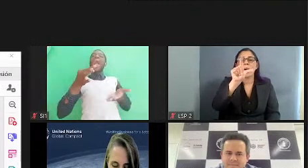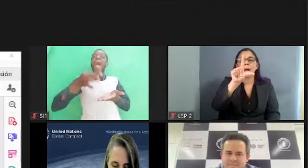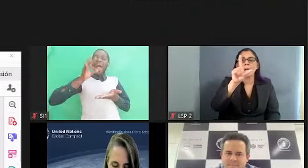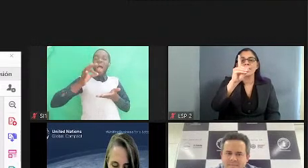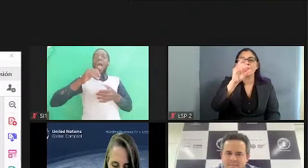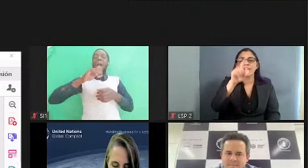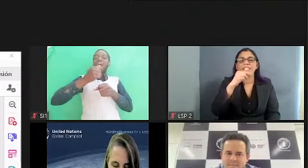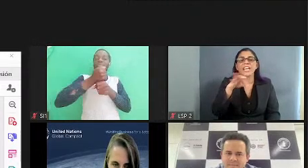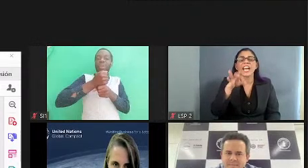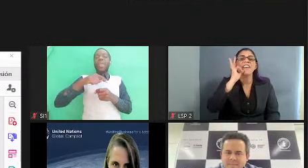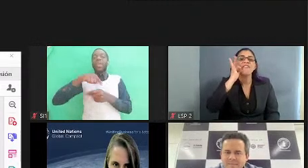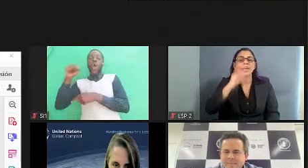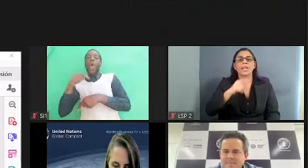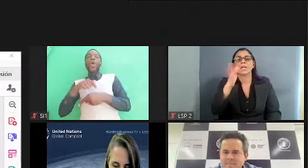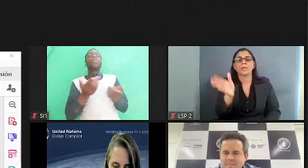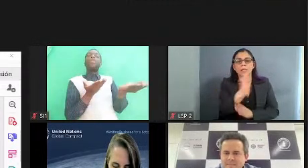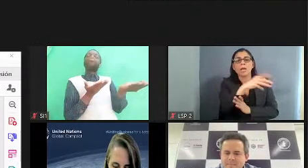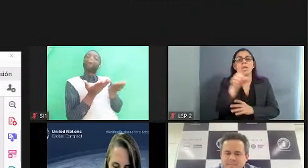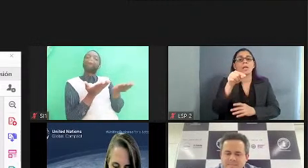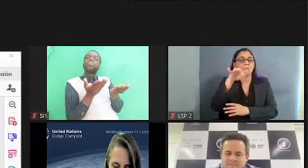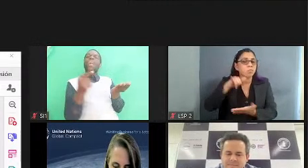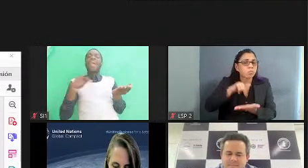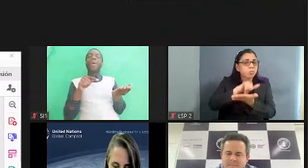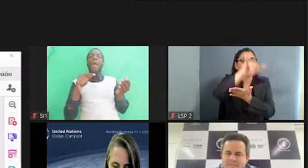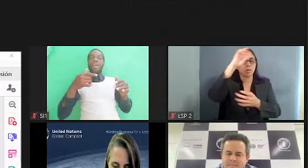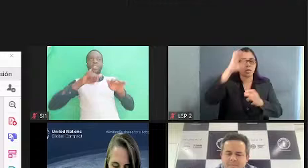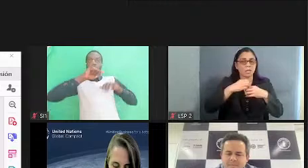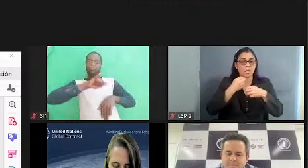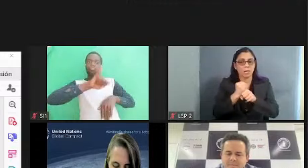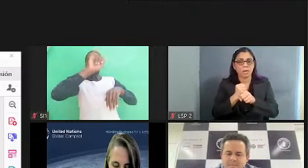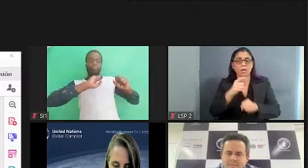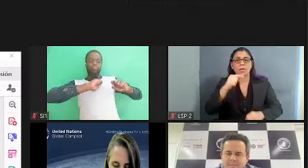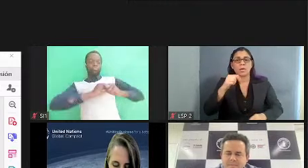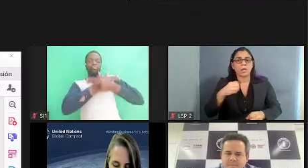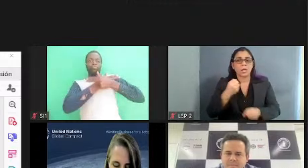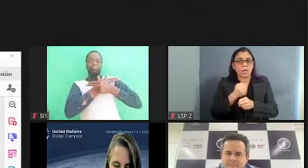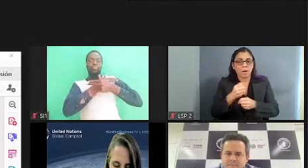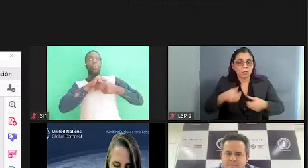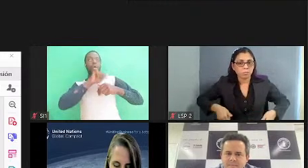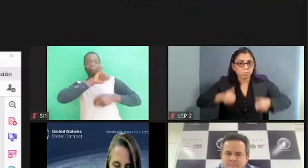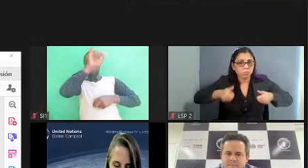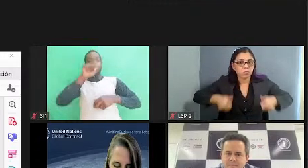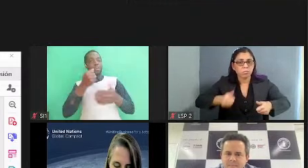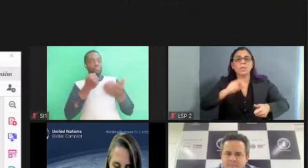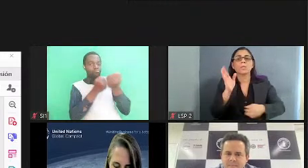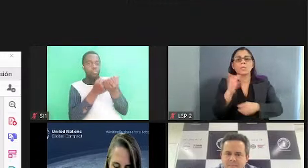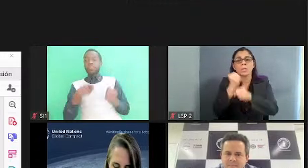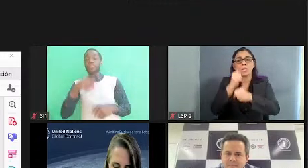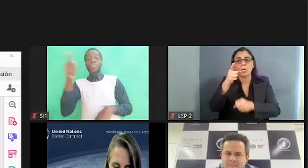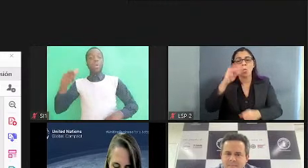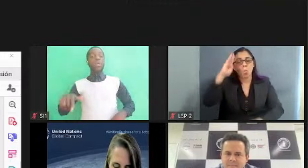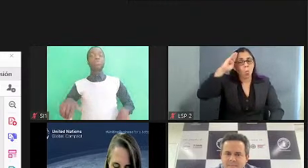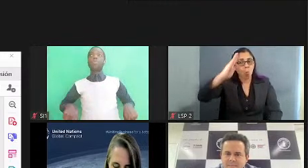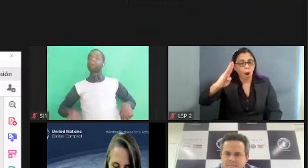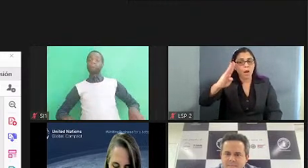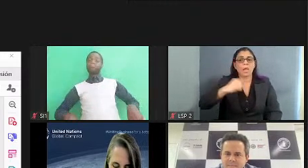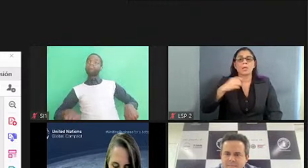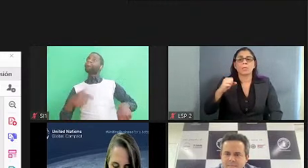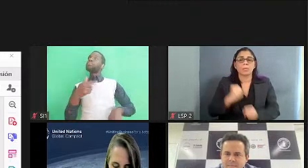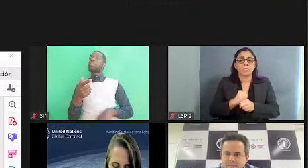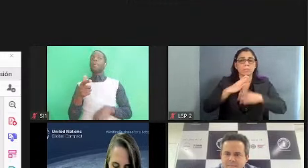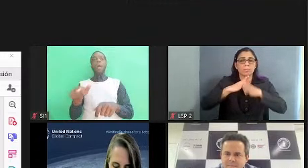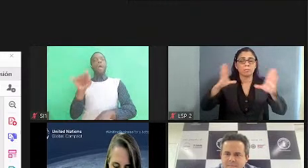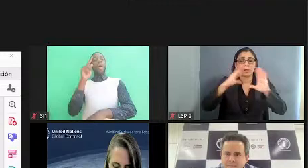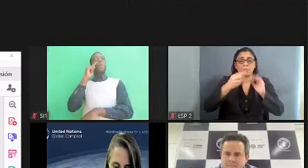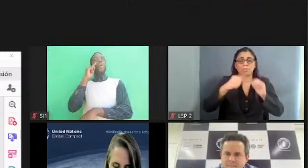coffee a person providing services from a bianchi customer service as security guard working at one of the